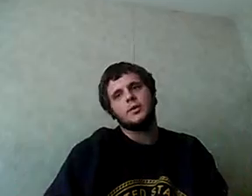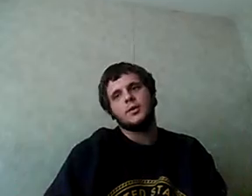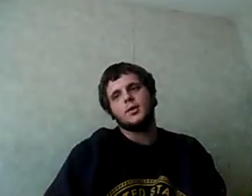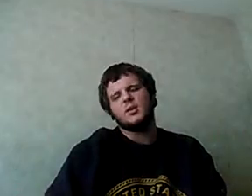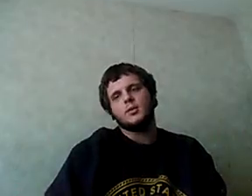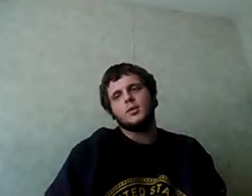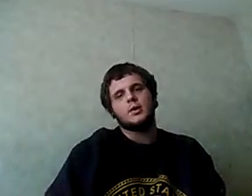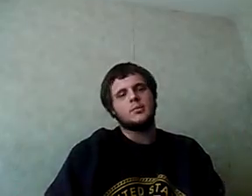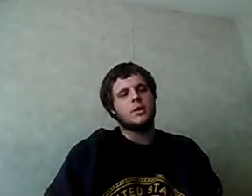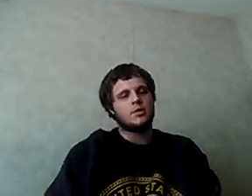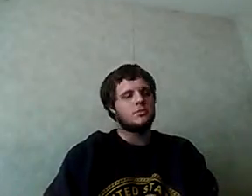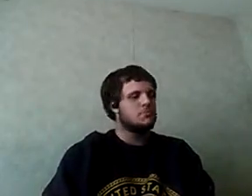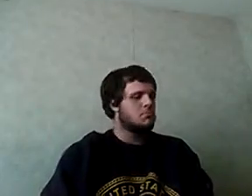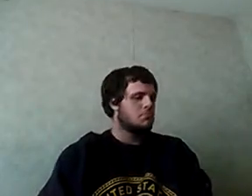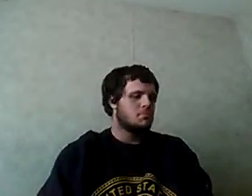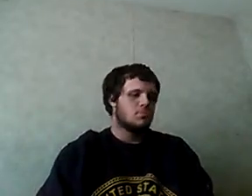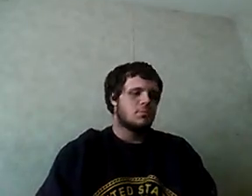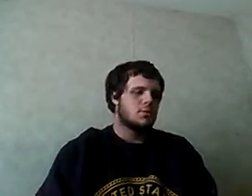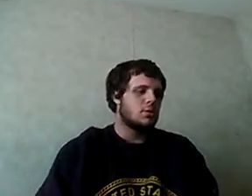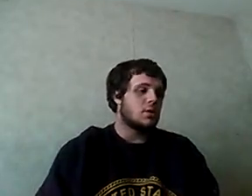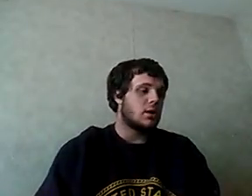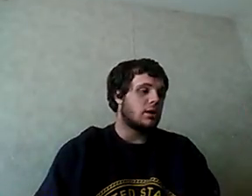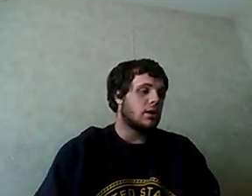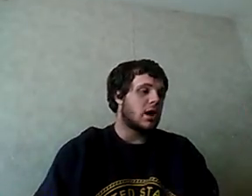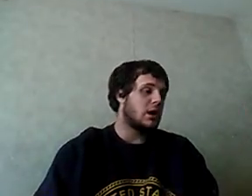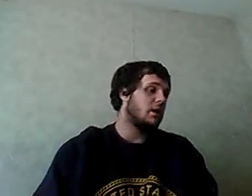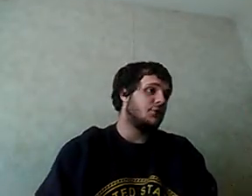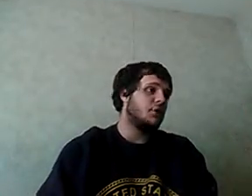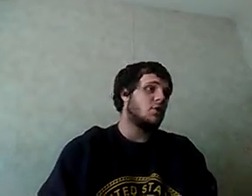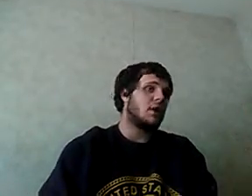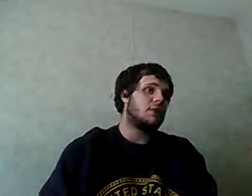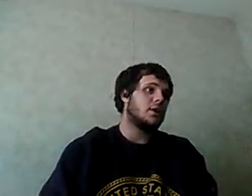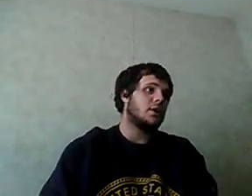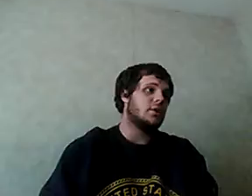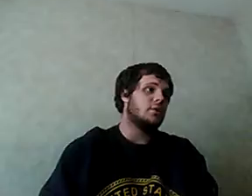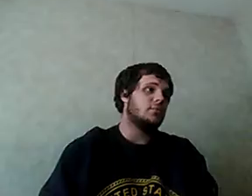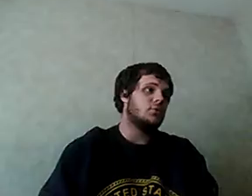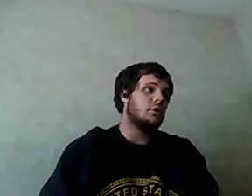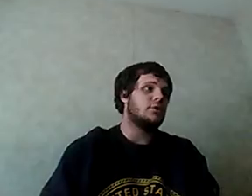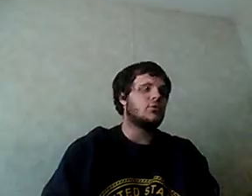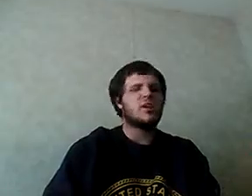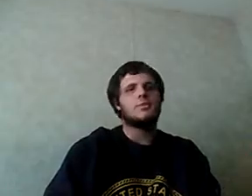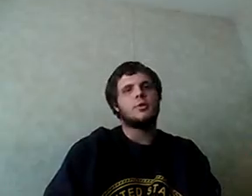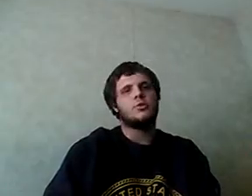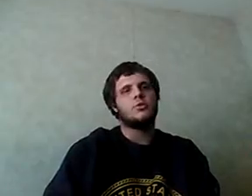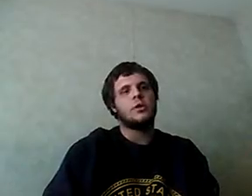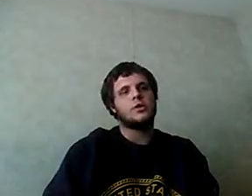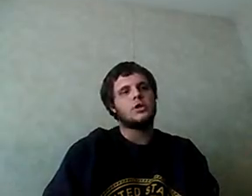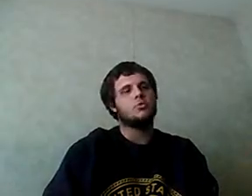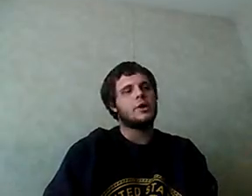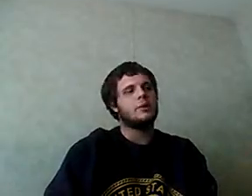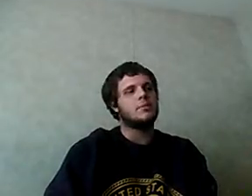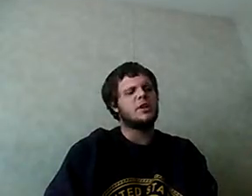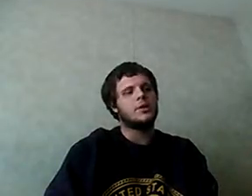easily. I mean, like, if you don't have a freaking grab at 2H, I'd